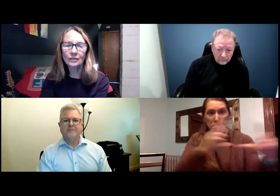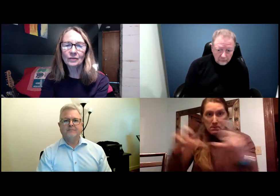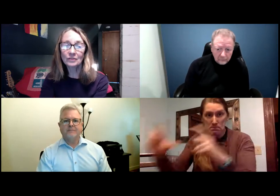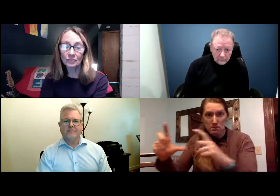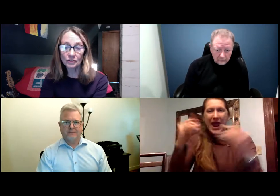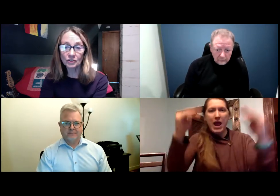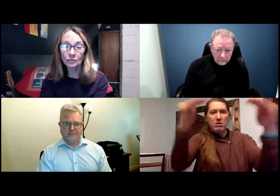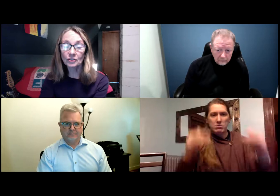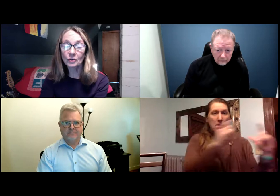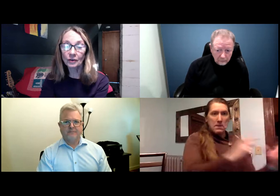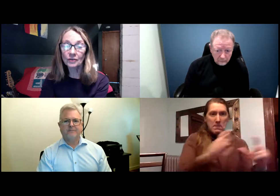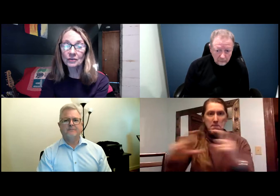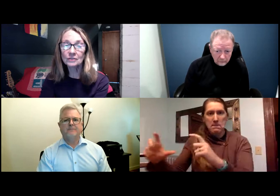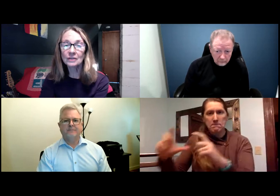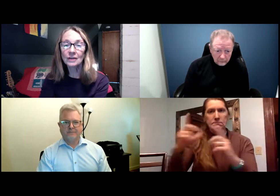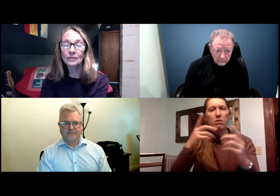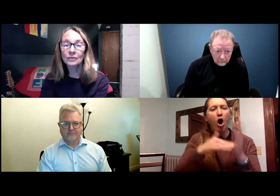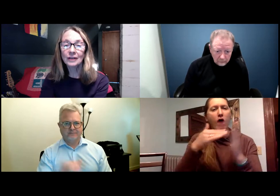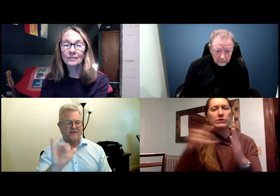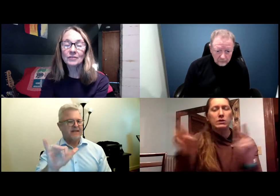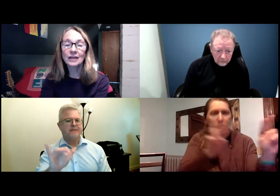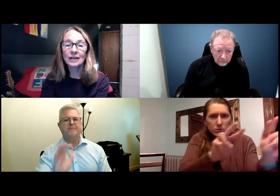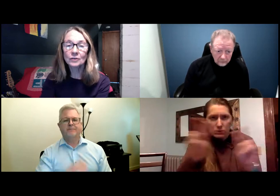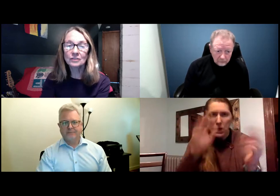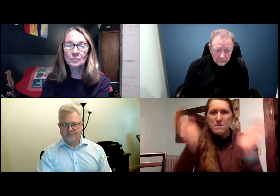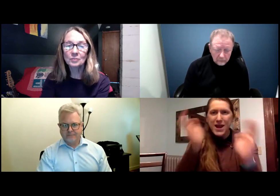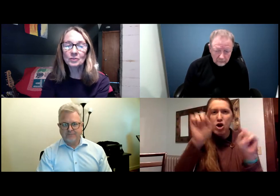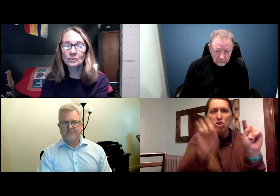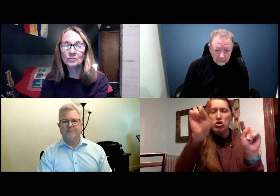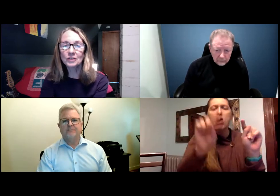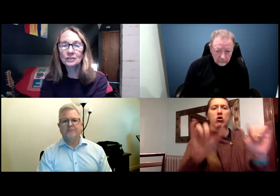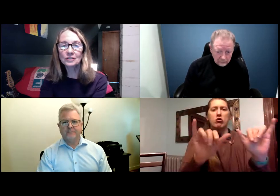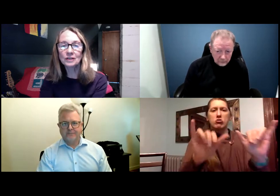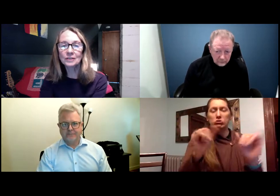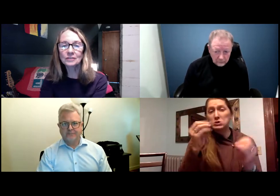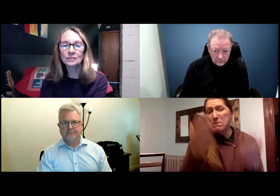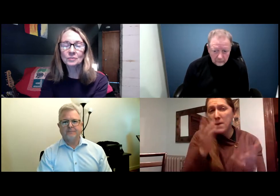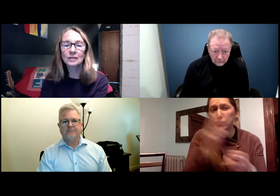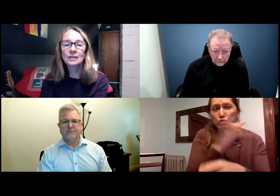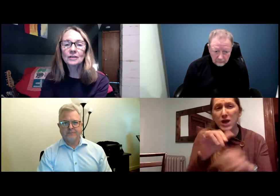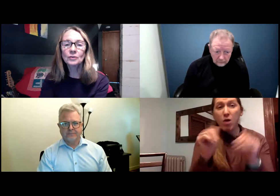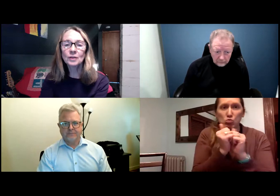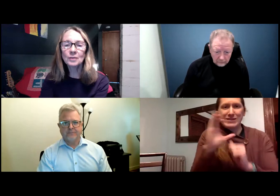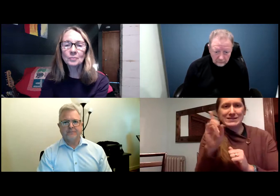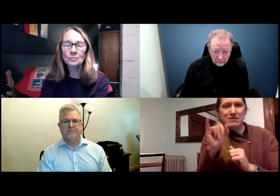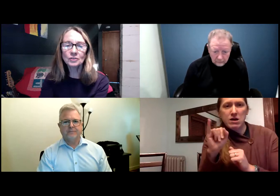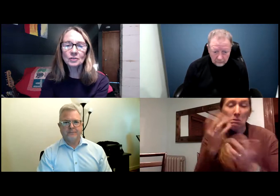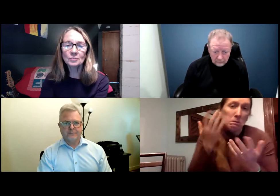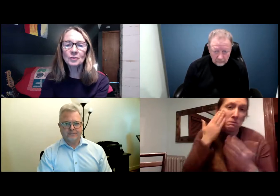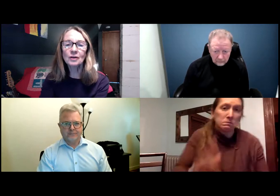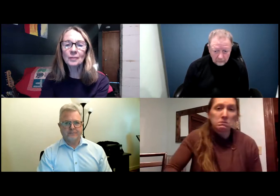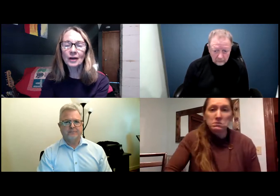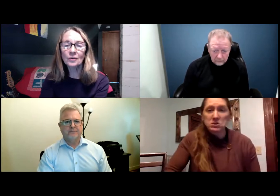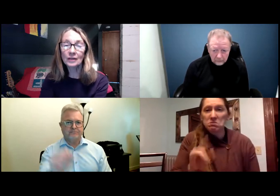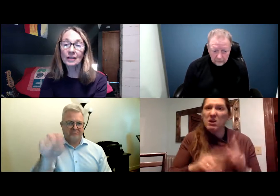whether if it's for children or others, you can have different categories of people that you address your comments to, but you want to make sure that people